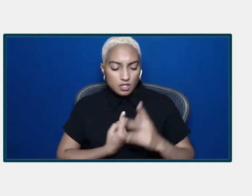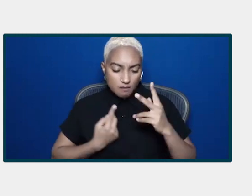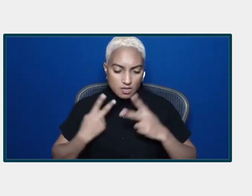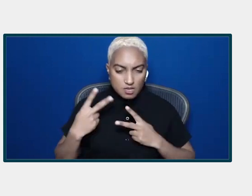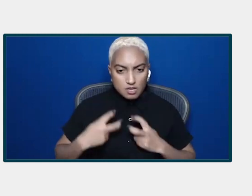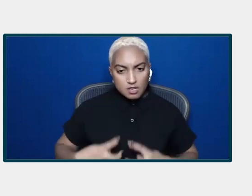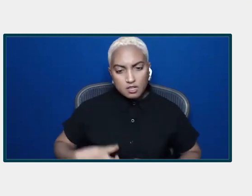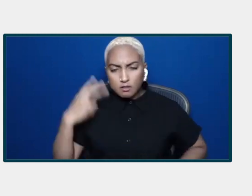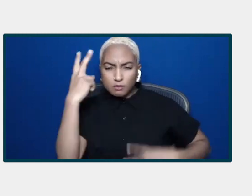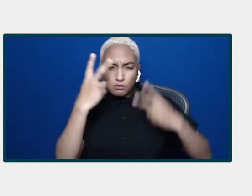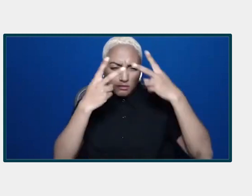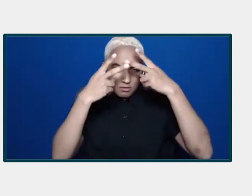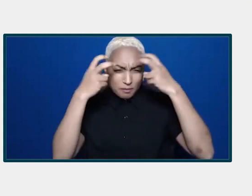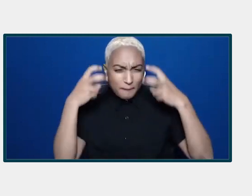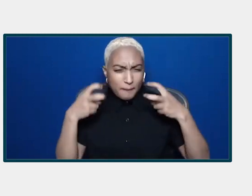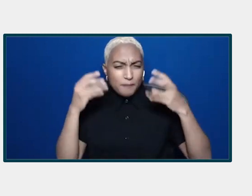from yourself.